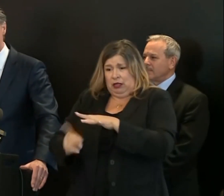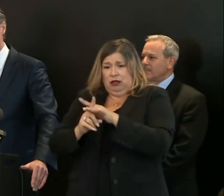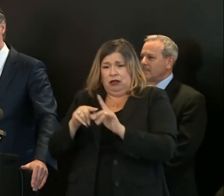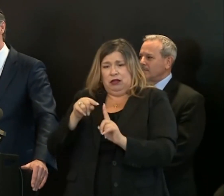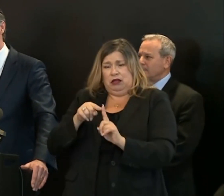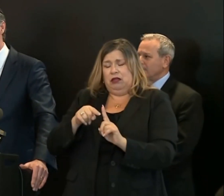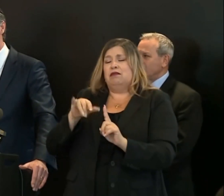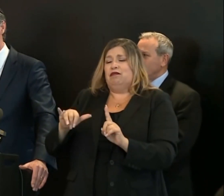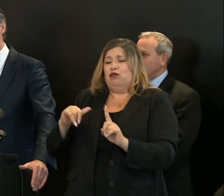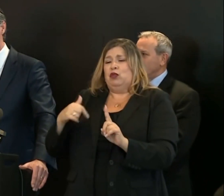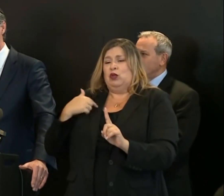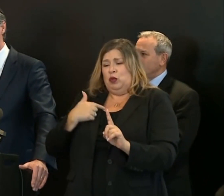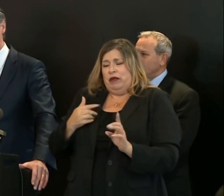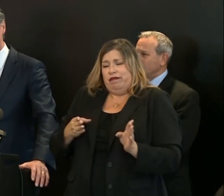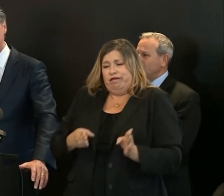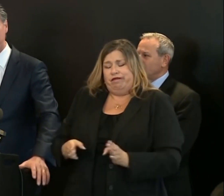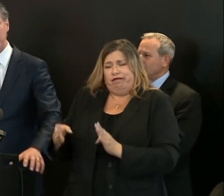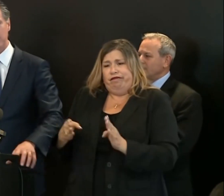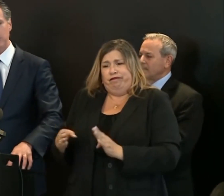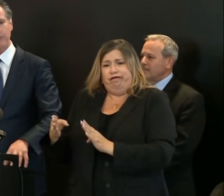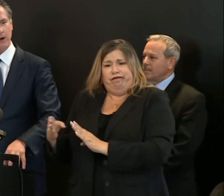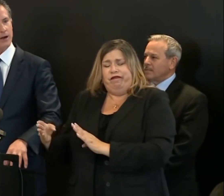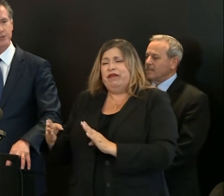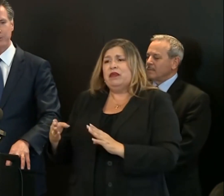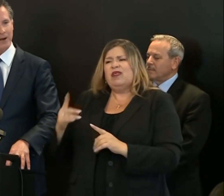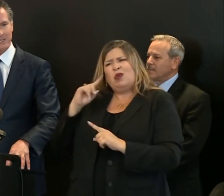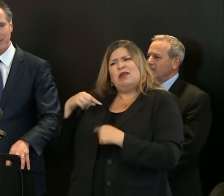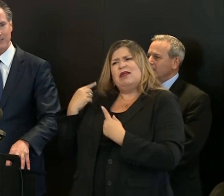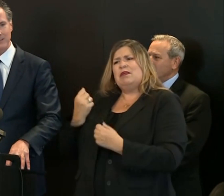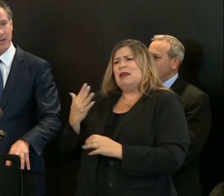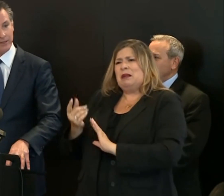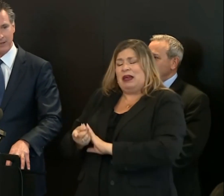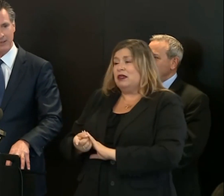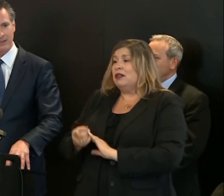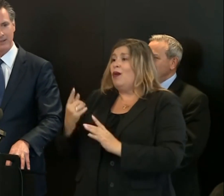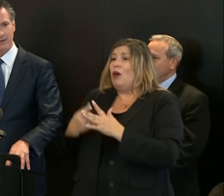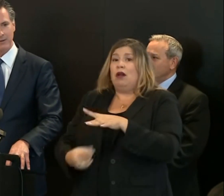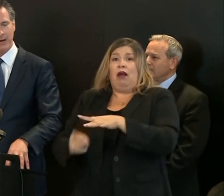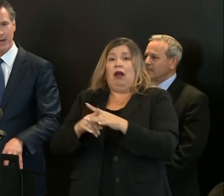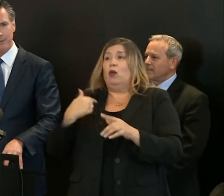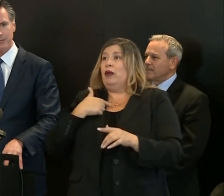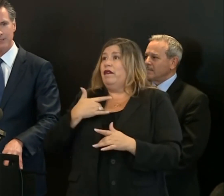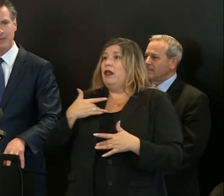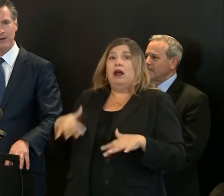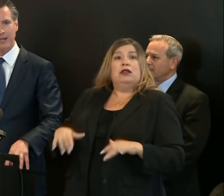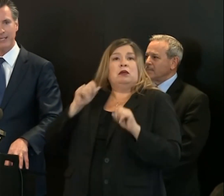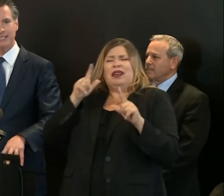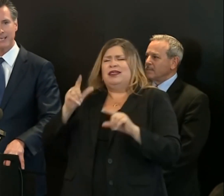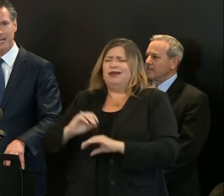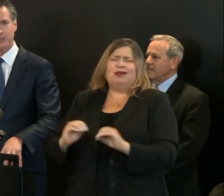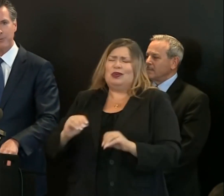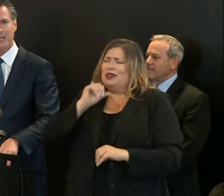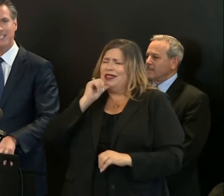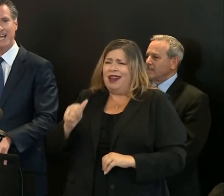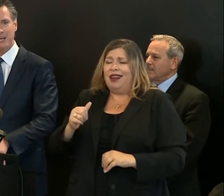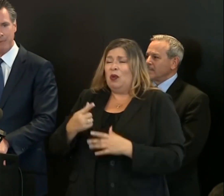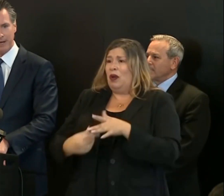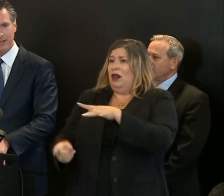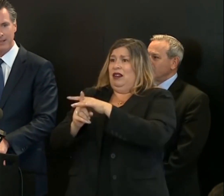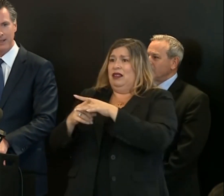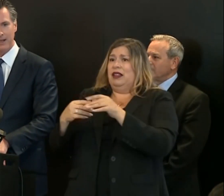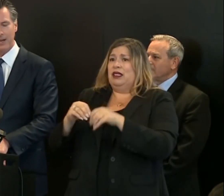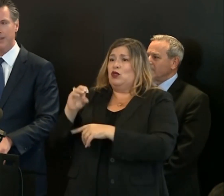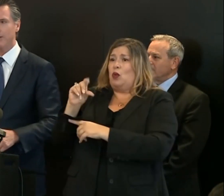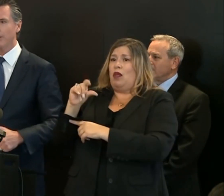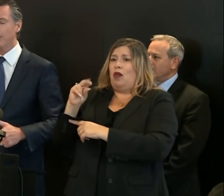been organizing around for months. Nothing so far has surprised us. Nothing. What happened in Solano County did not surprise